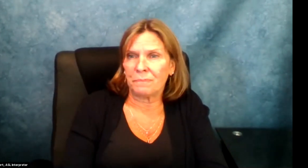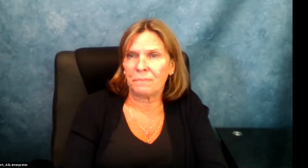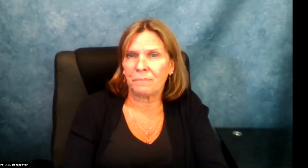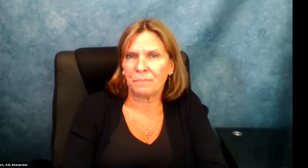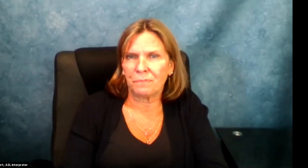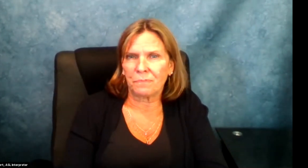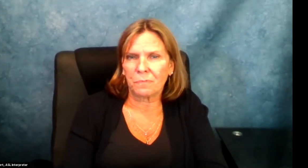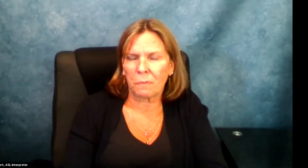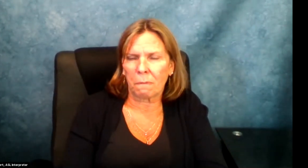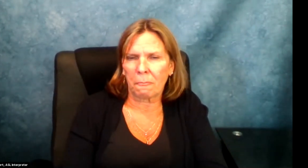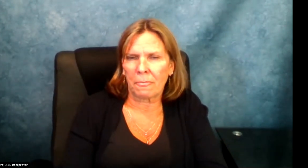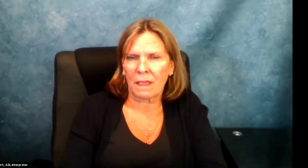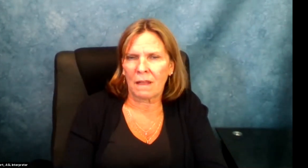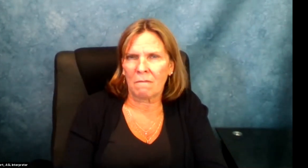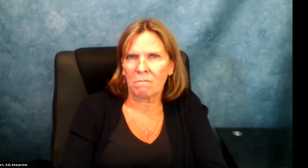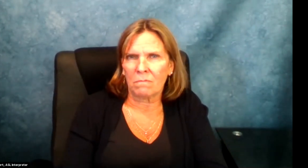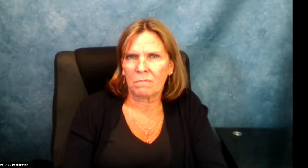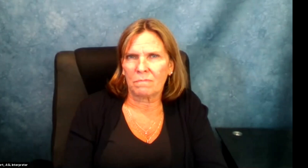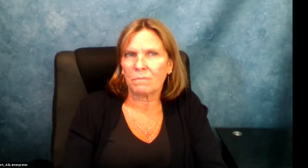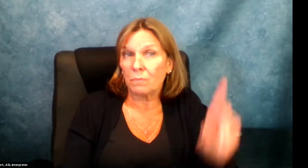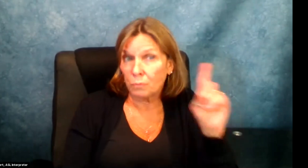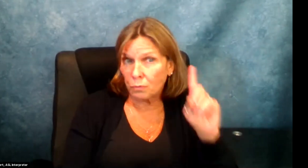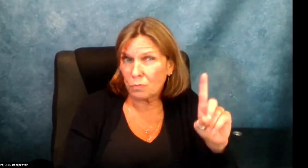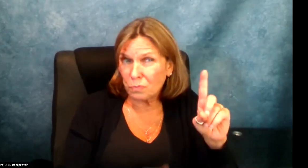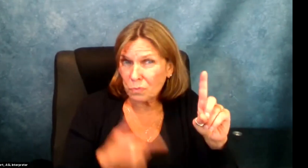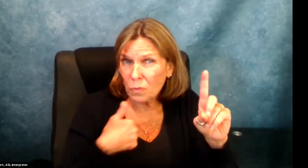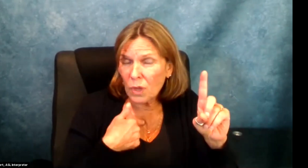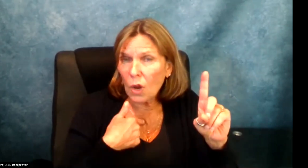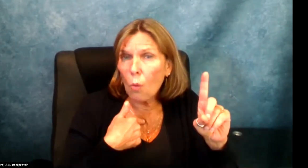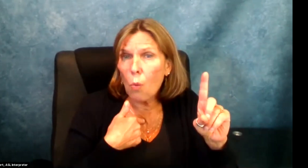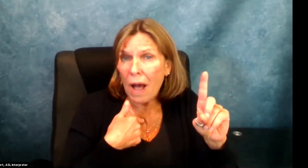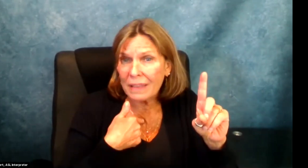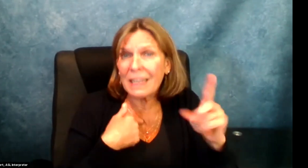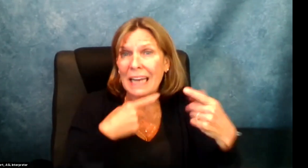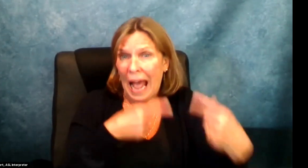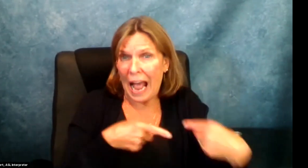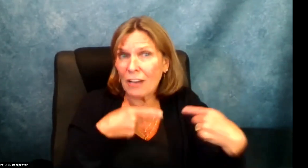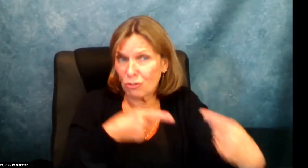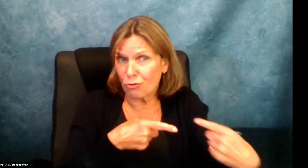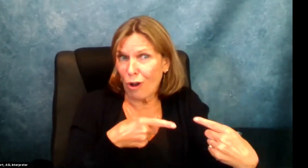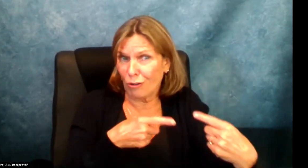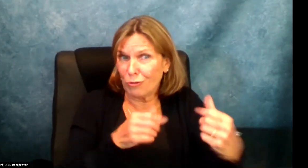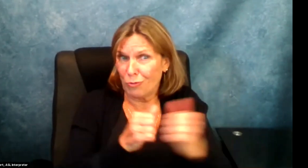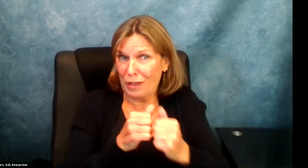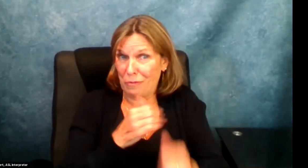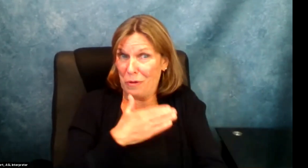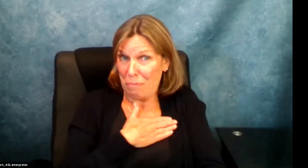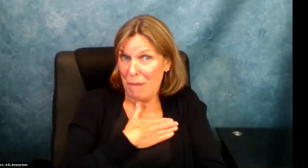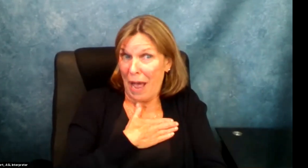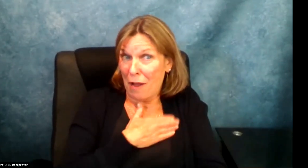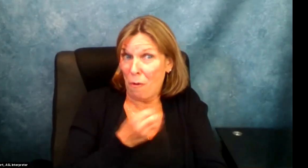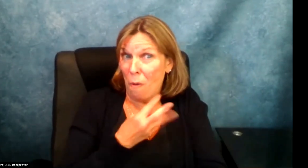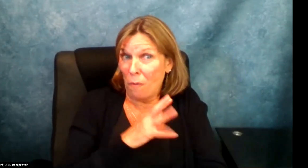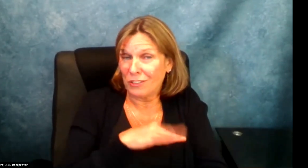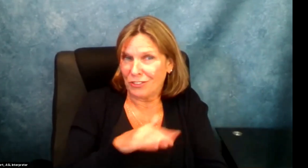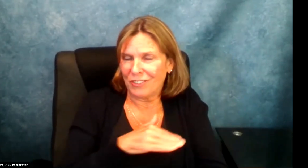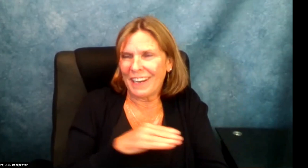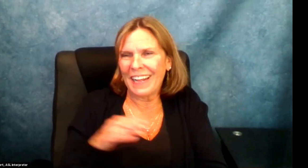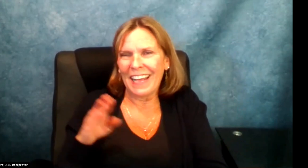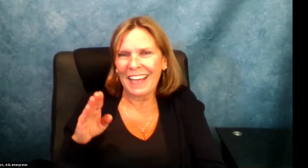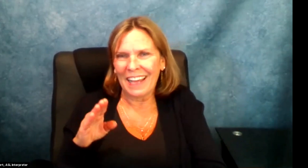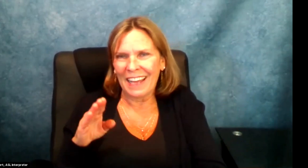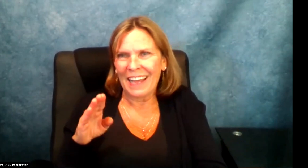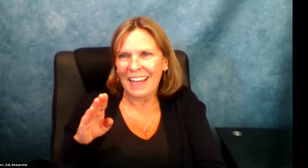that I struggle with my own kids. I think, Becky, you've been a leader in this area